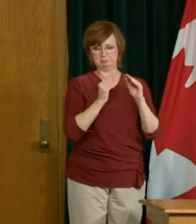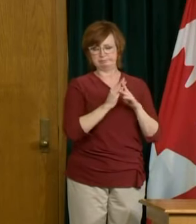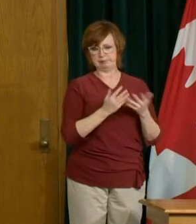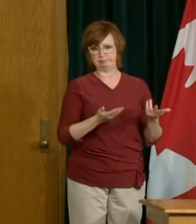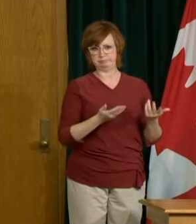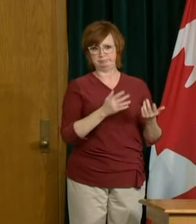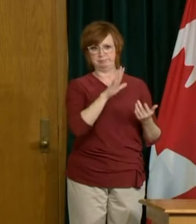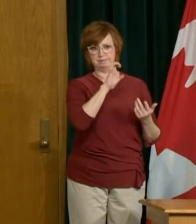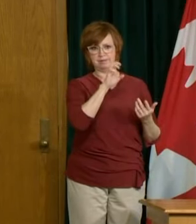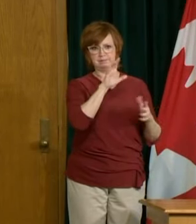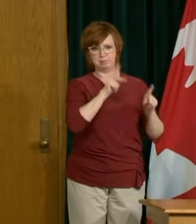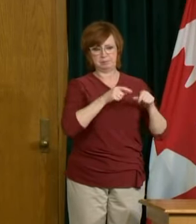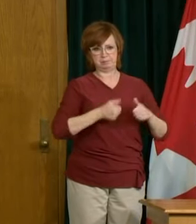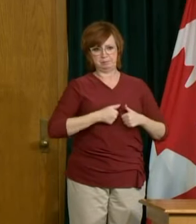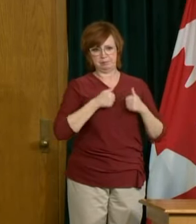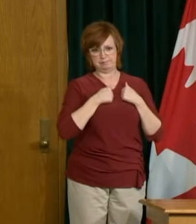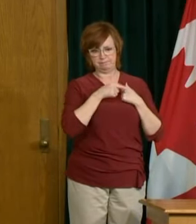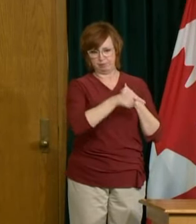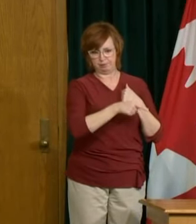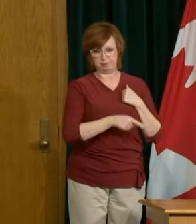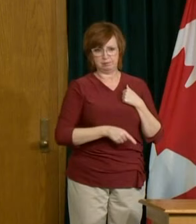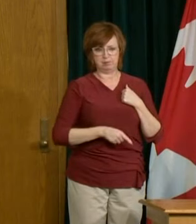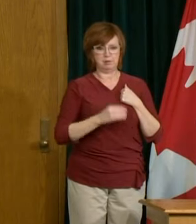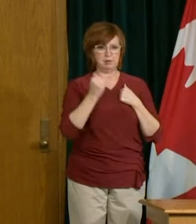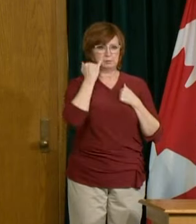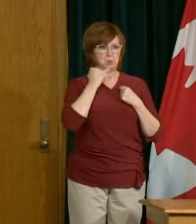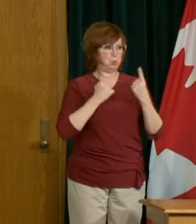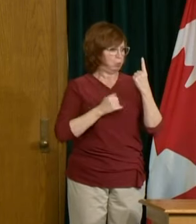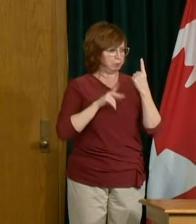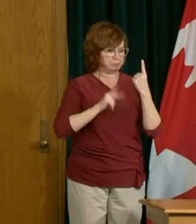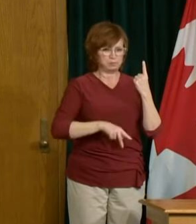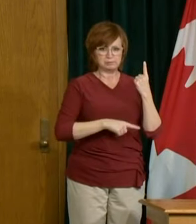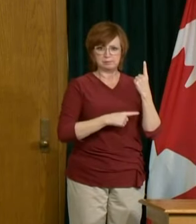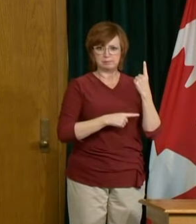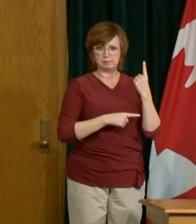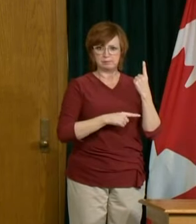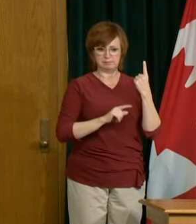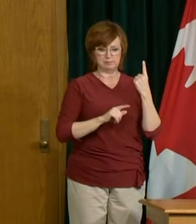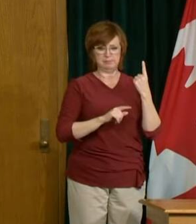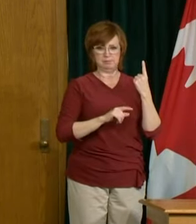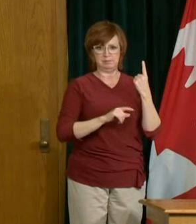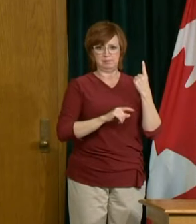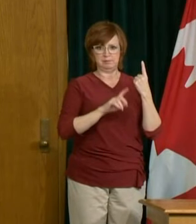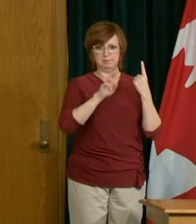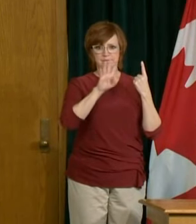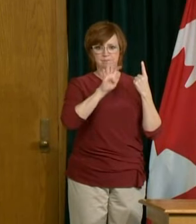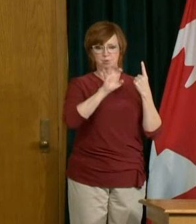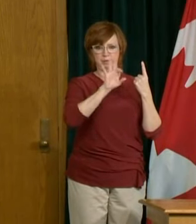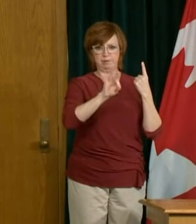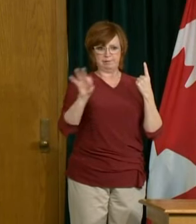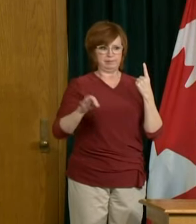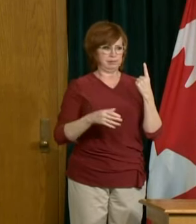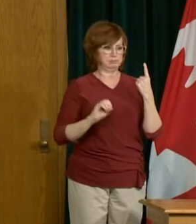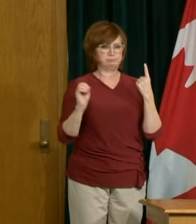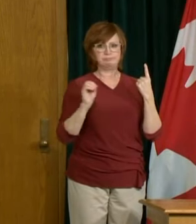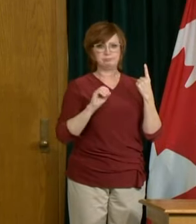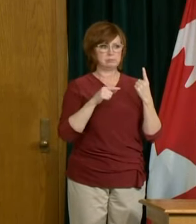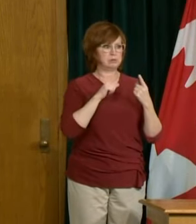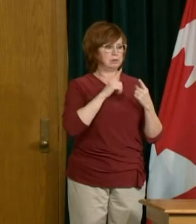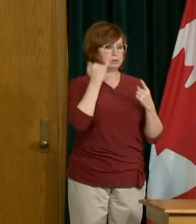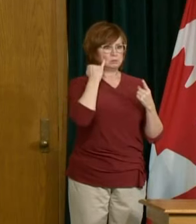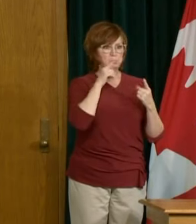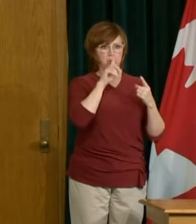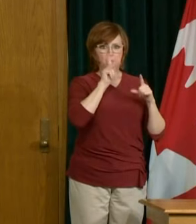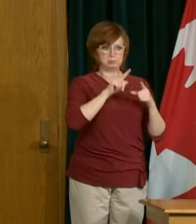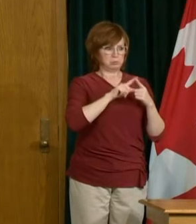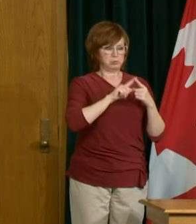exposed while working in an essential work site or other setting and healthcare, and they are safely isolating. There's